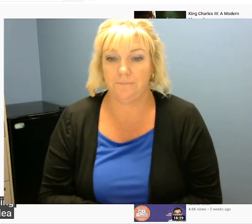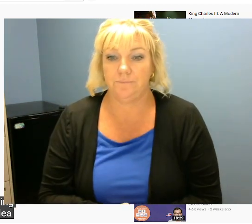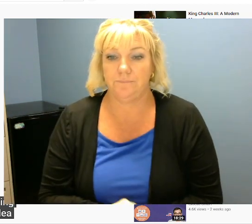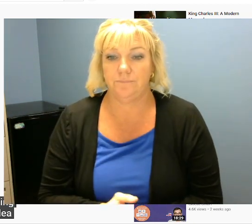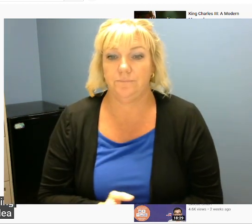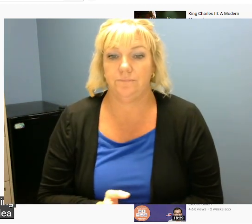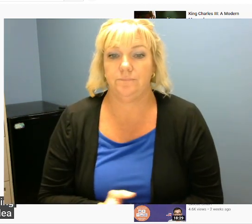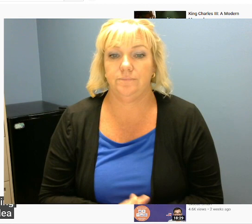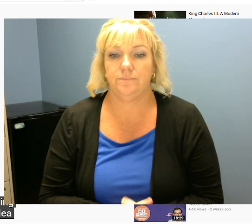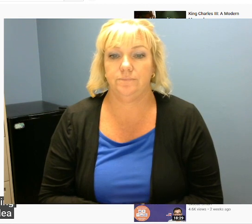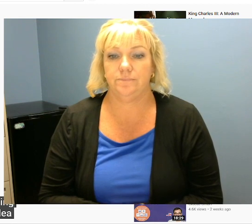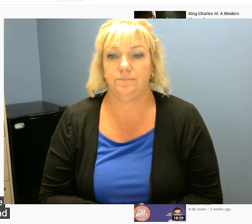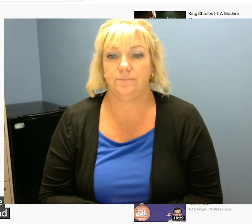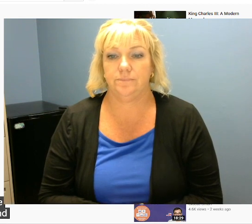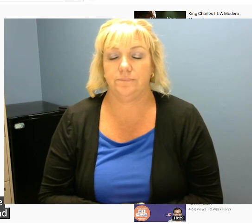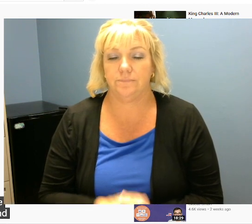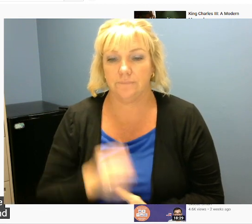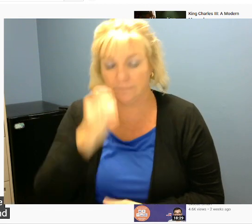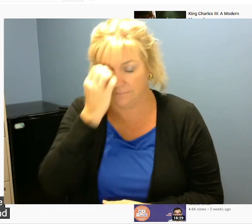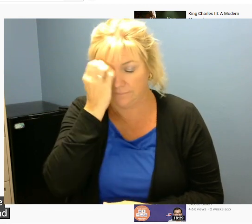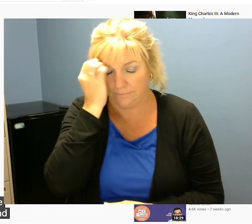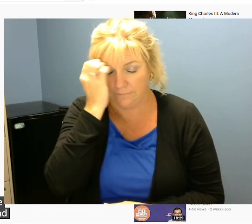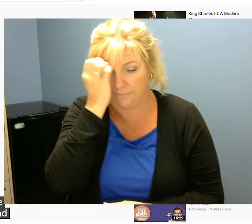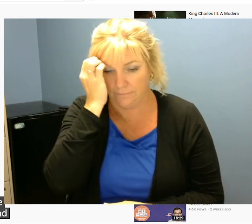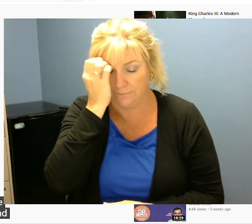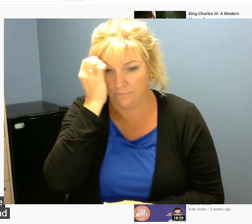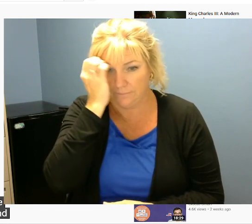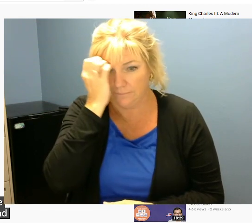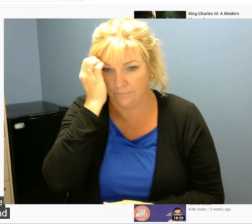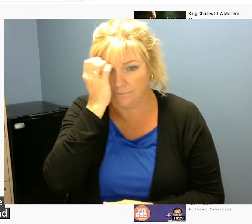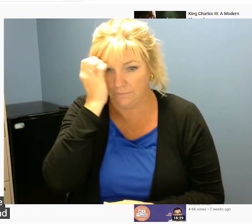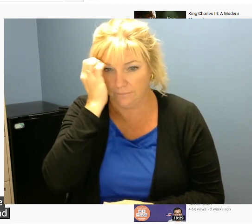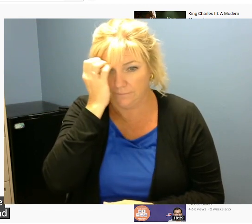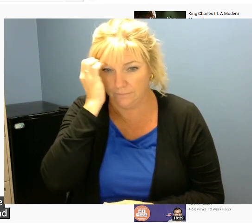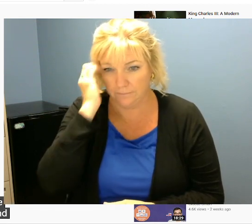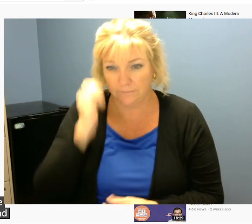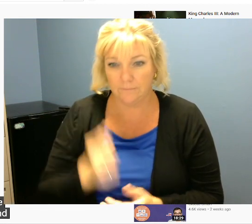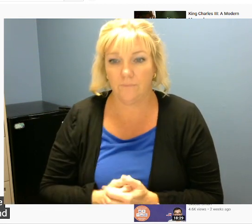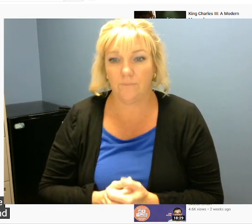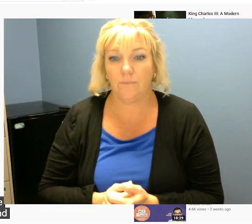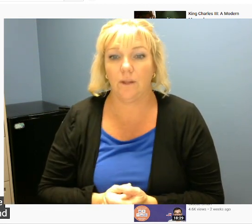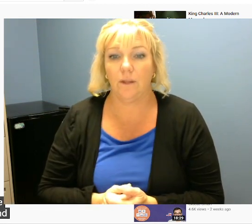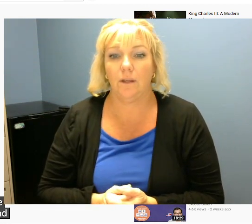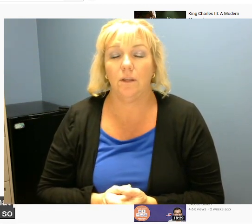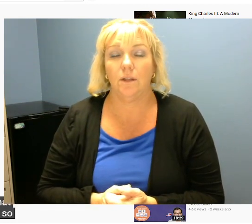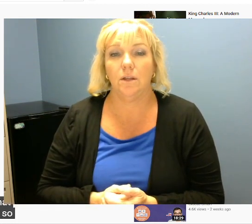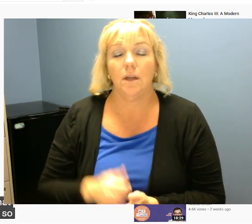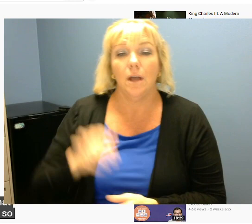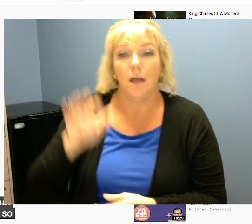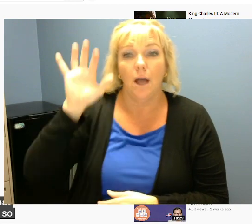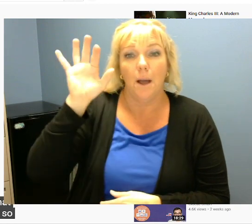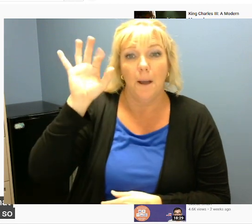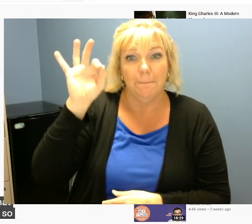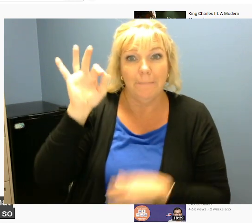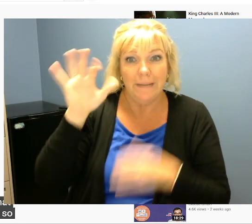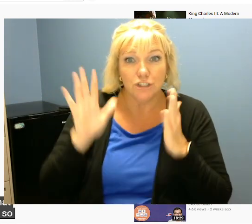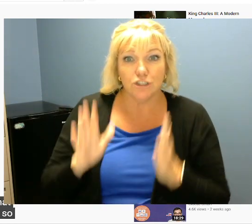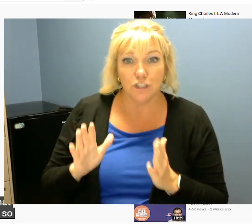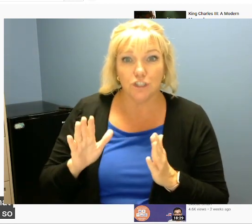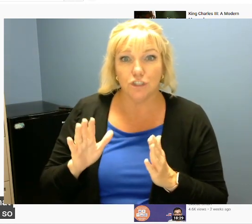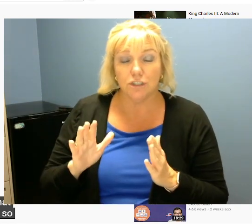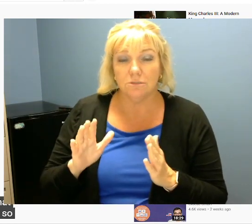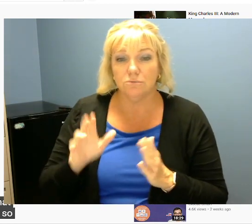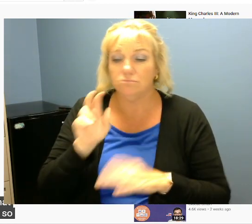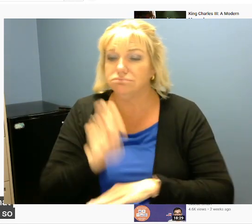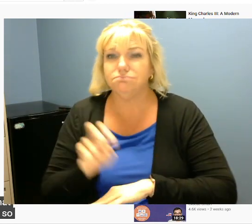Another thing that kind of is connected to the ideas of hierarchy is that there would be these ministers would go speak, and there'd be huge